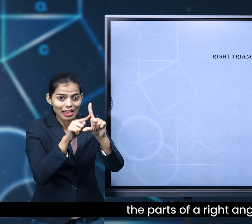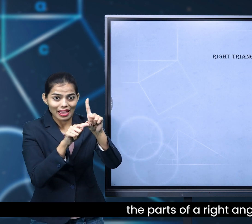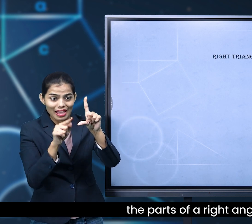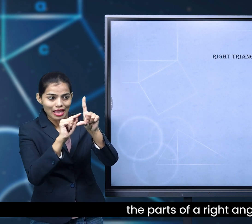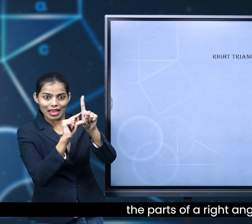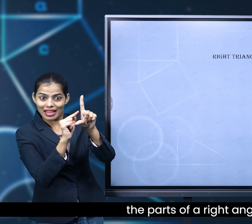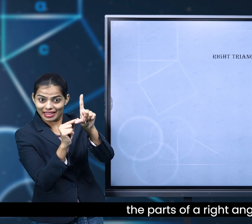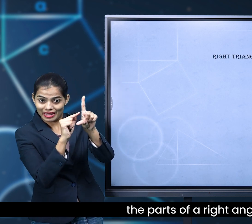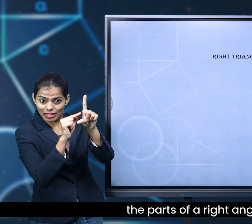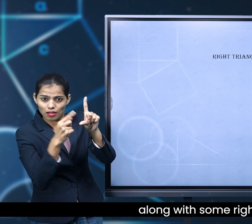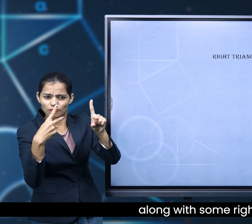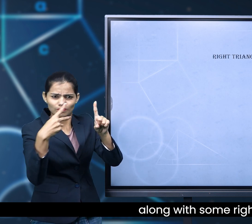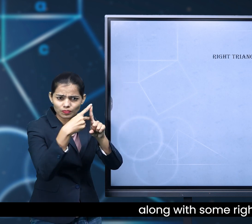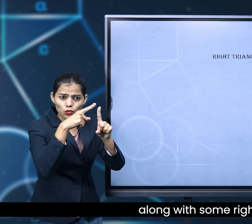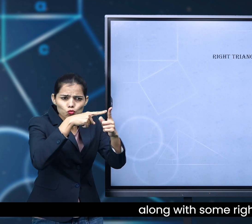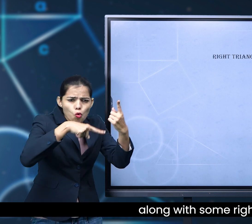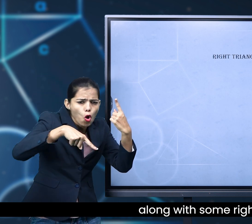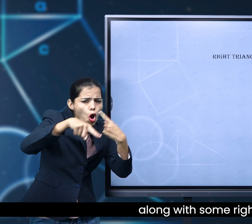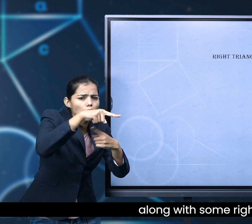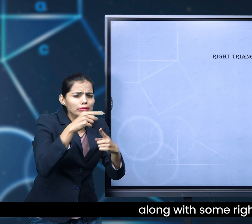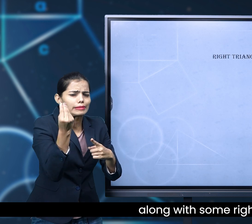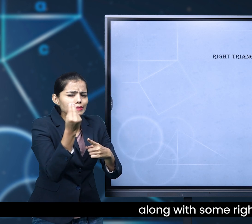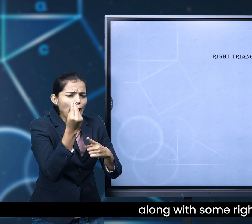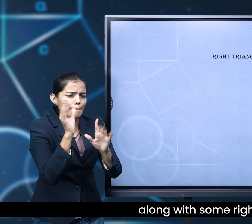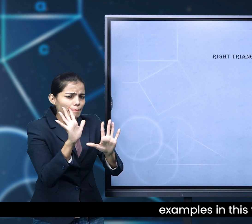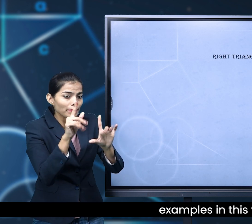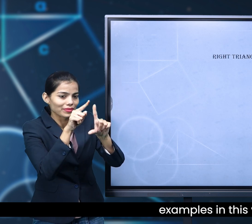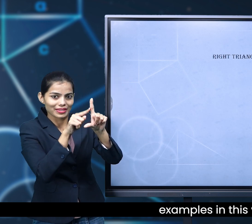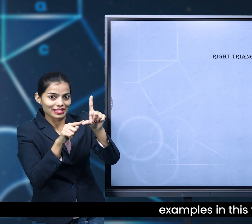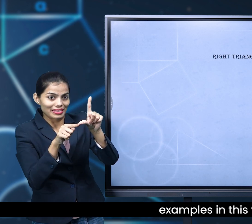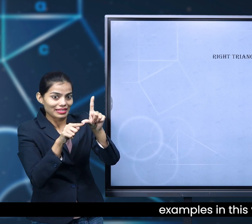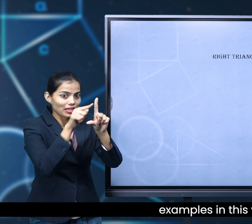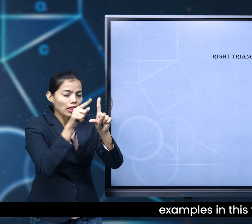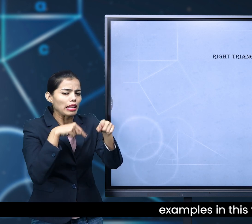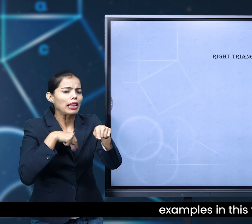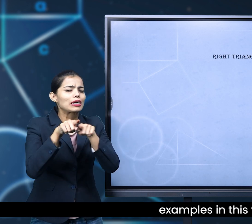angle triangle, along with some right triangle examples in this video.